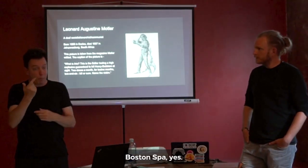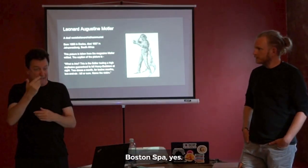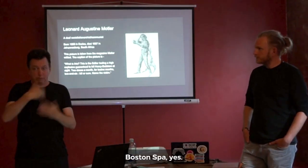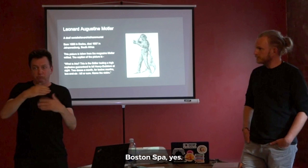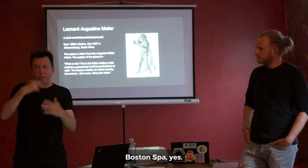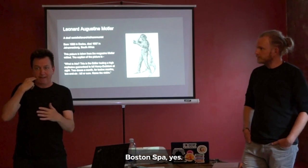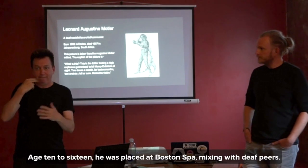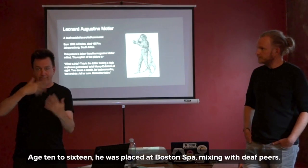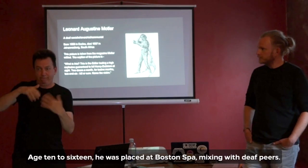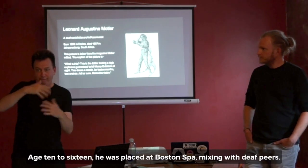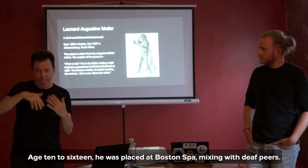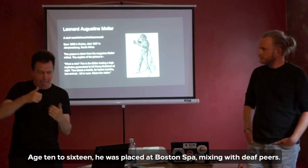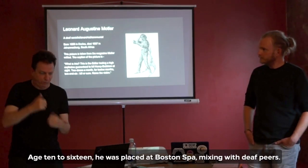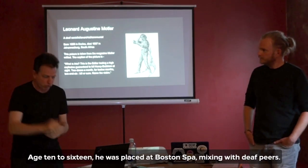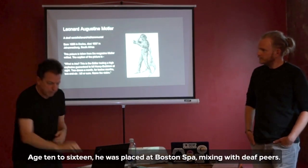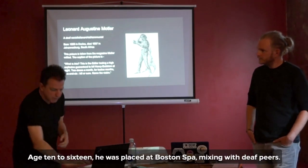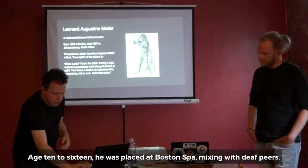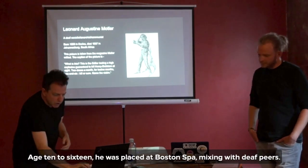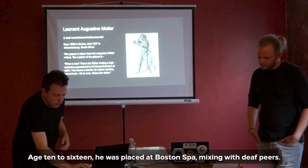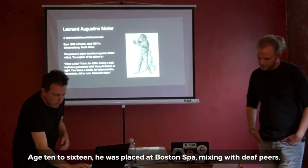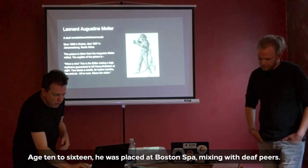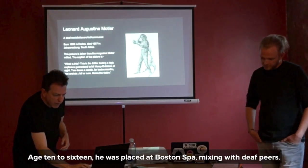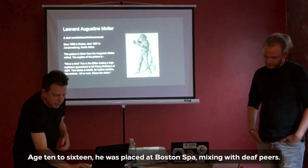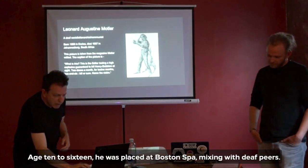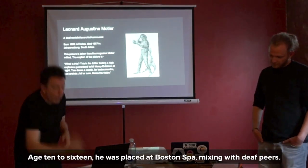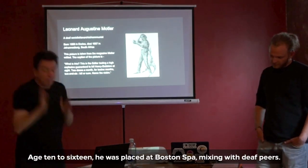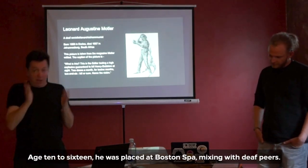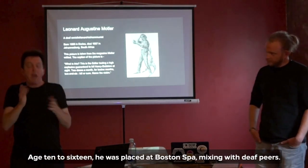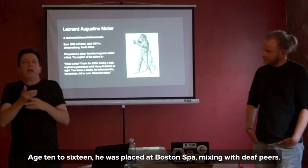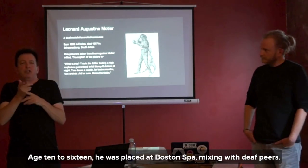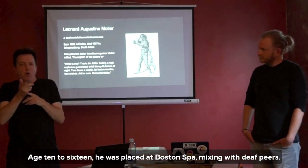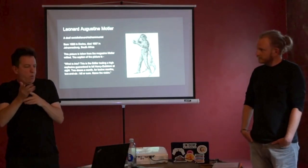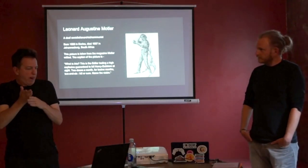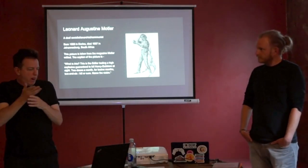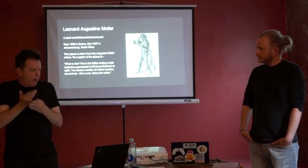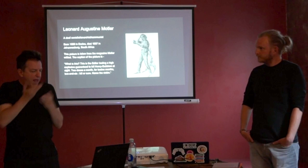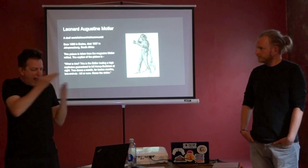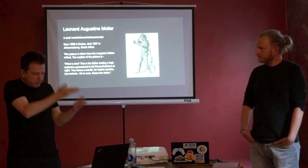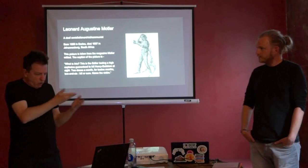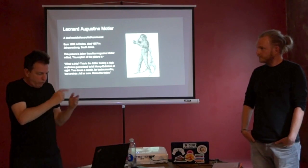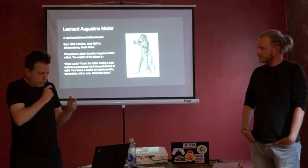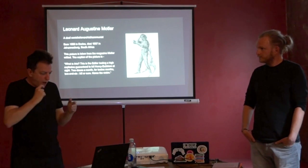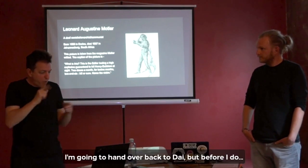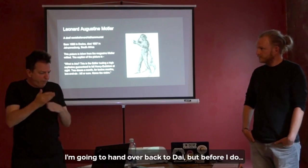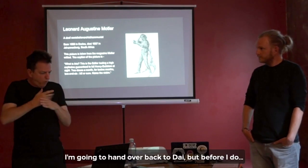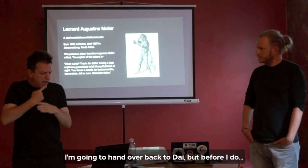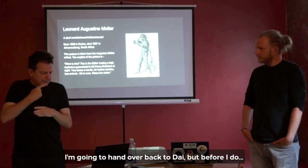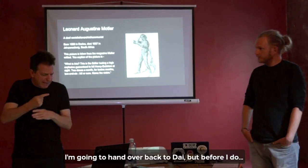So 10 to 16 he was placed at Boston Spa, mixing with deaf peers. I'm going to hand over back to Di,